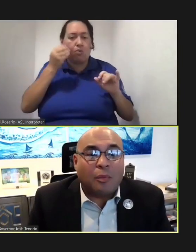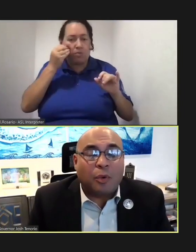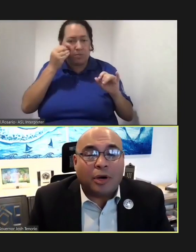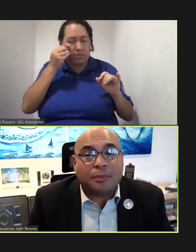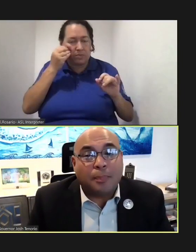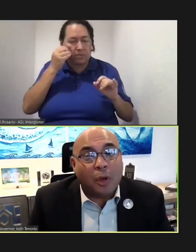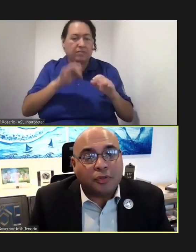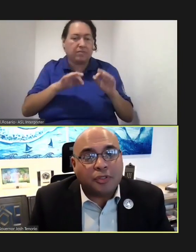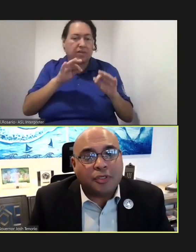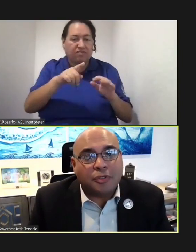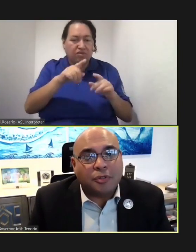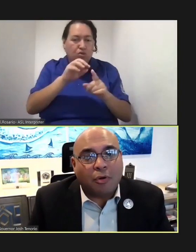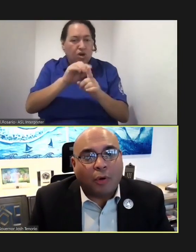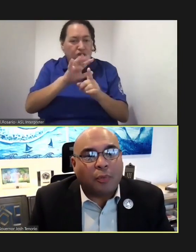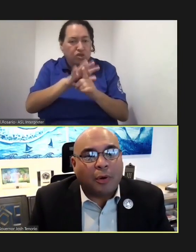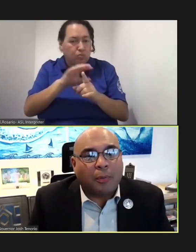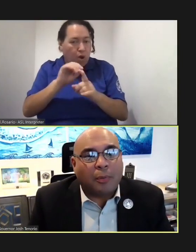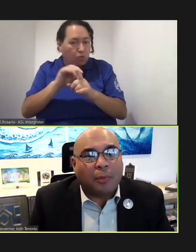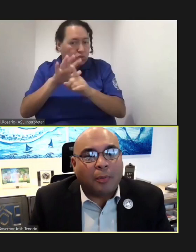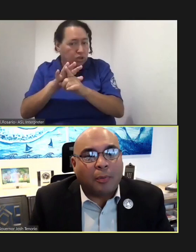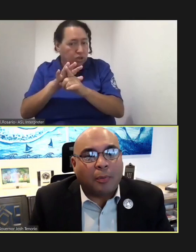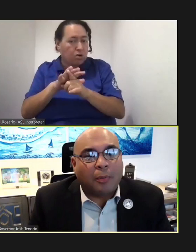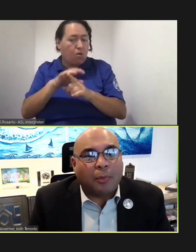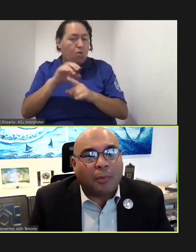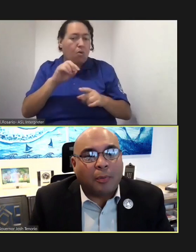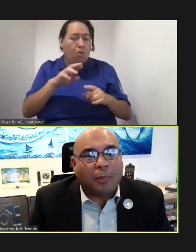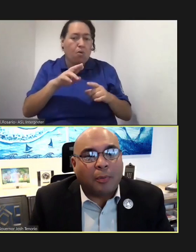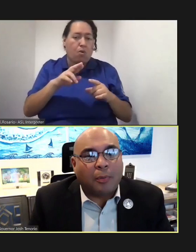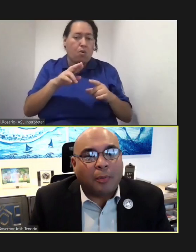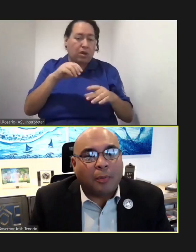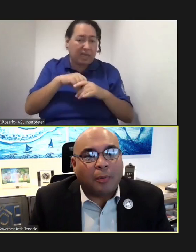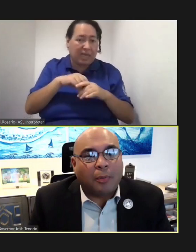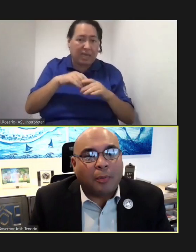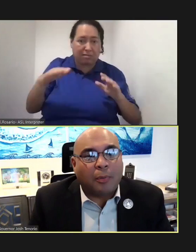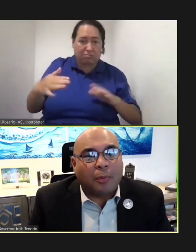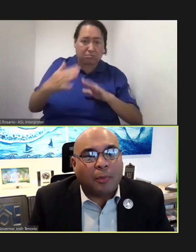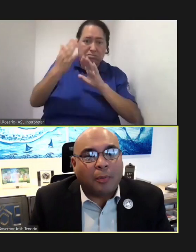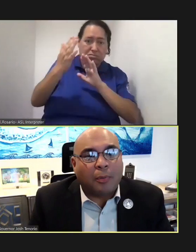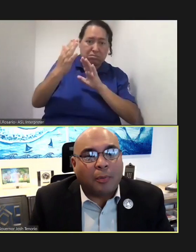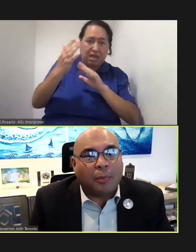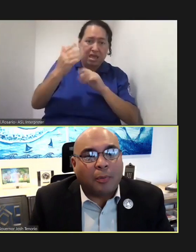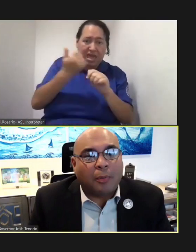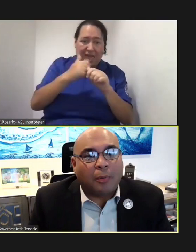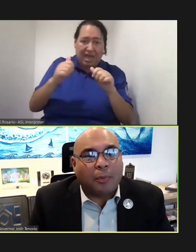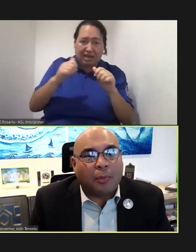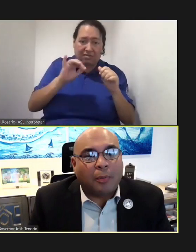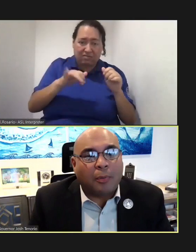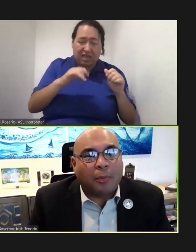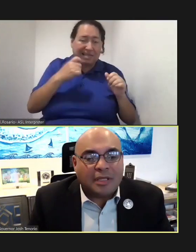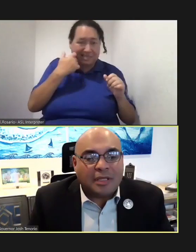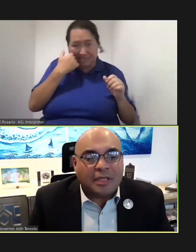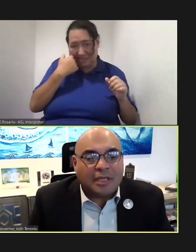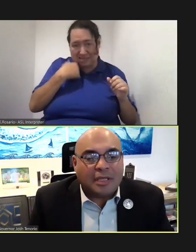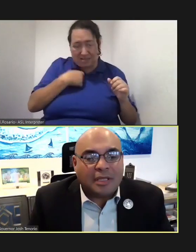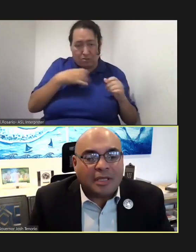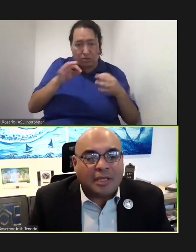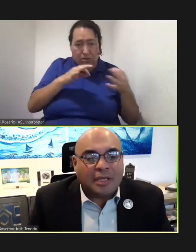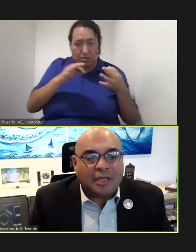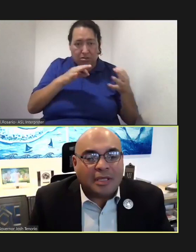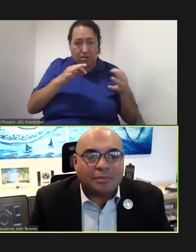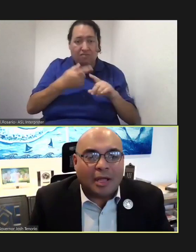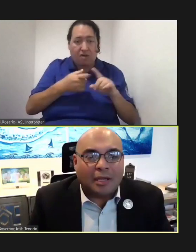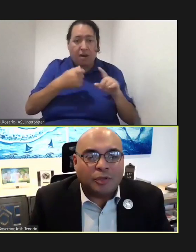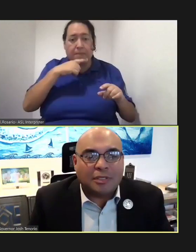were exposed to or were present at any of the events that were described by public health, do not